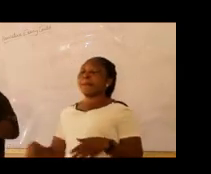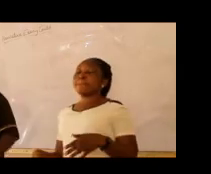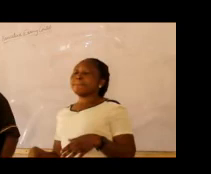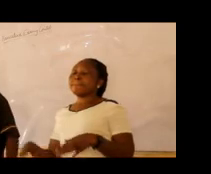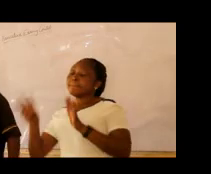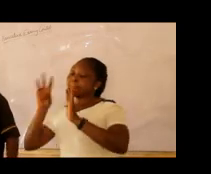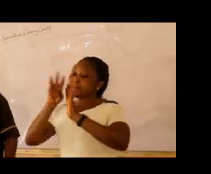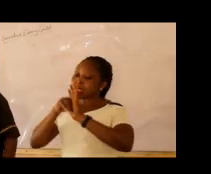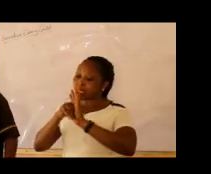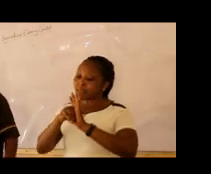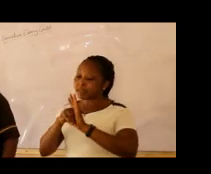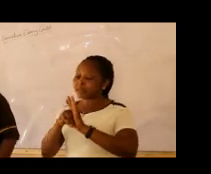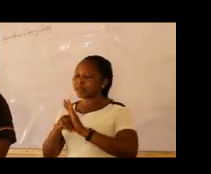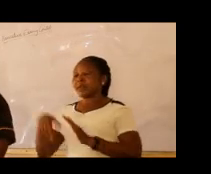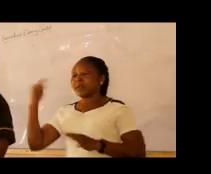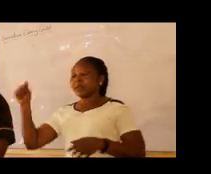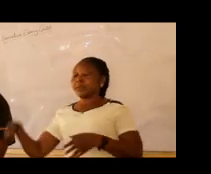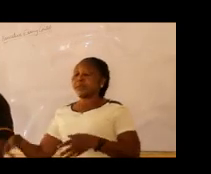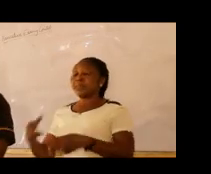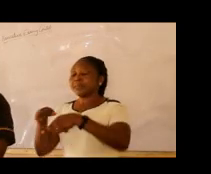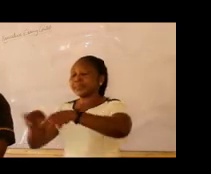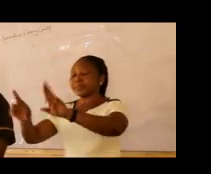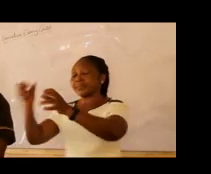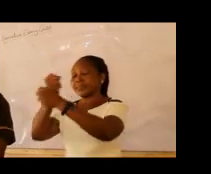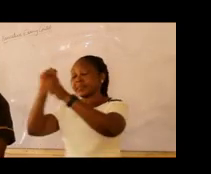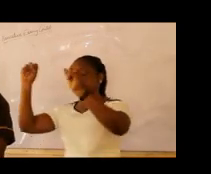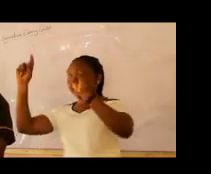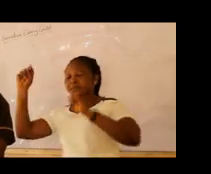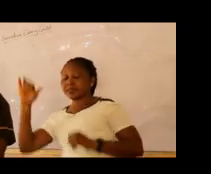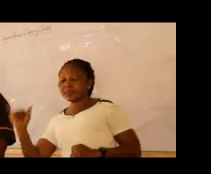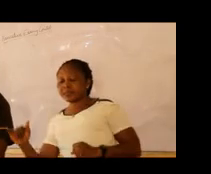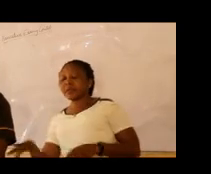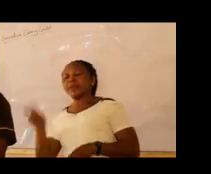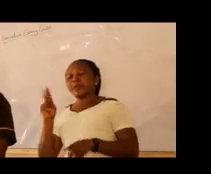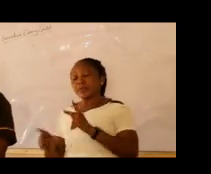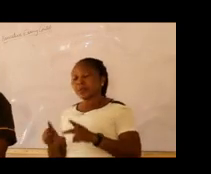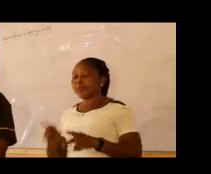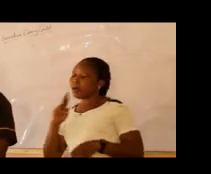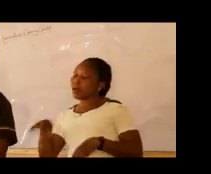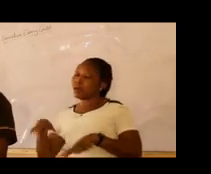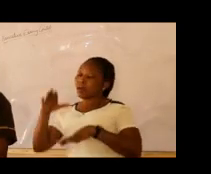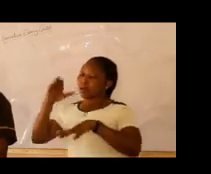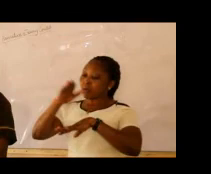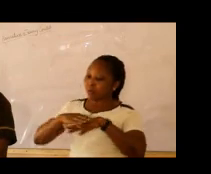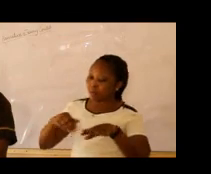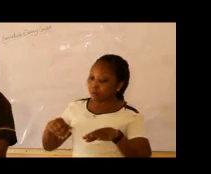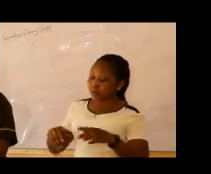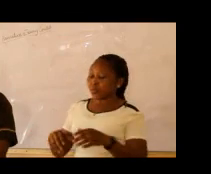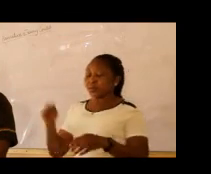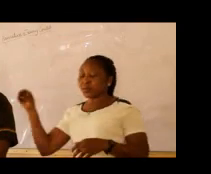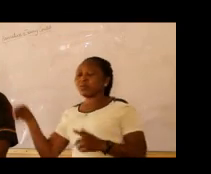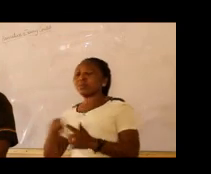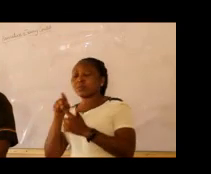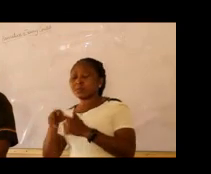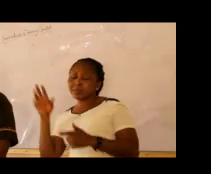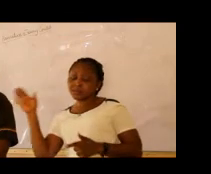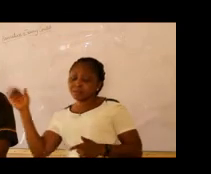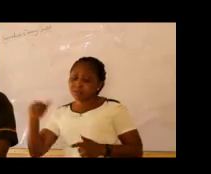accident. And when they got there, it was that driver, and there was a loss of